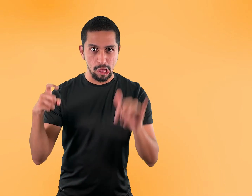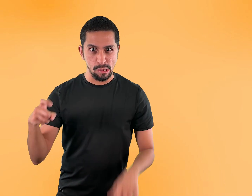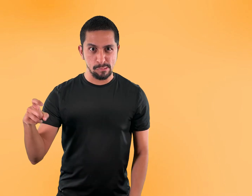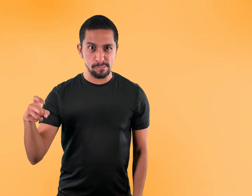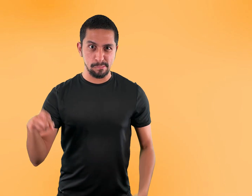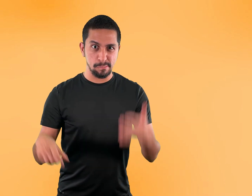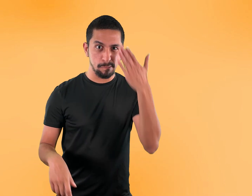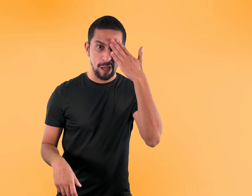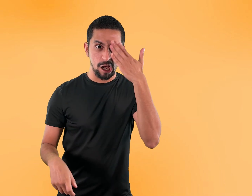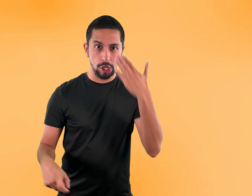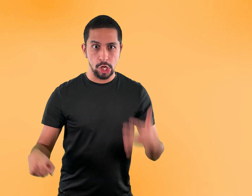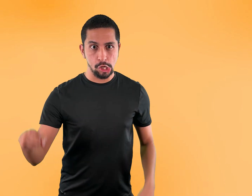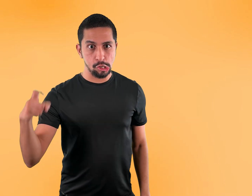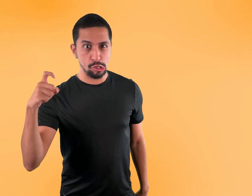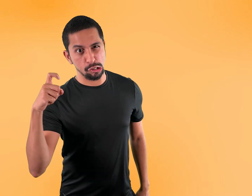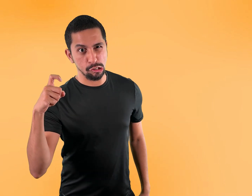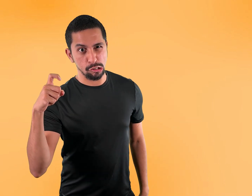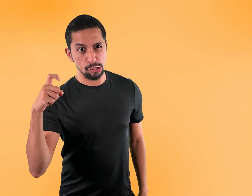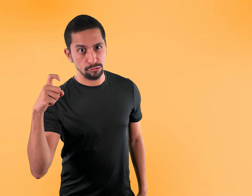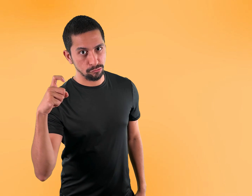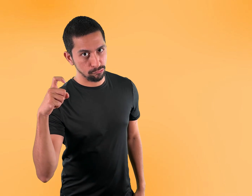Looks like a pirate hook, right?